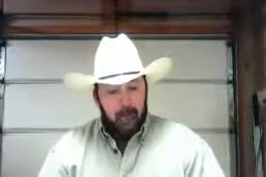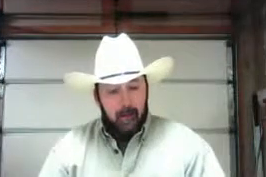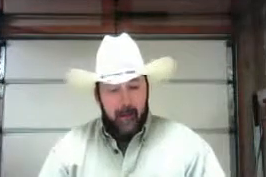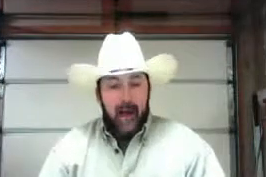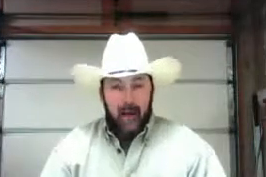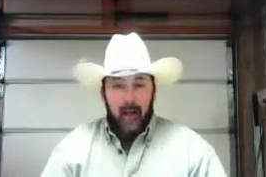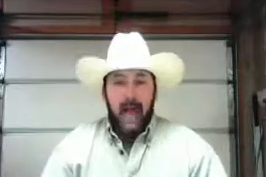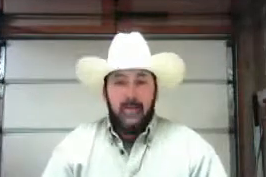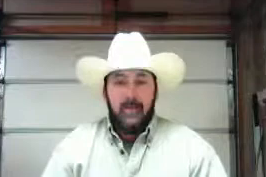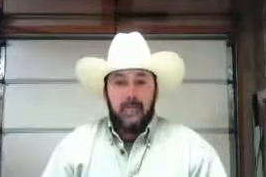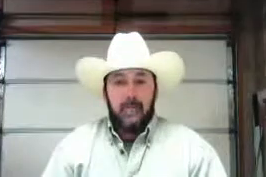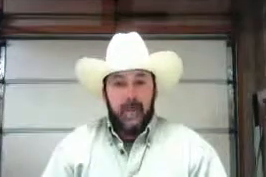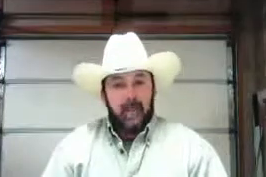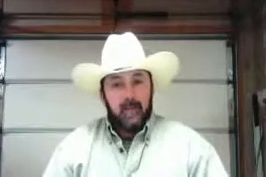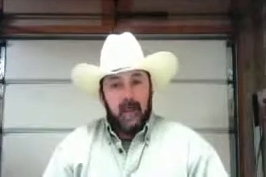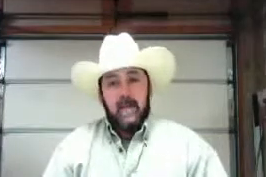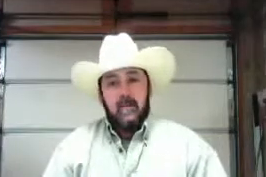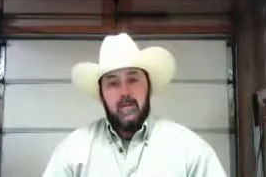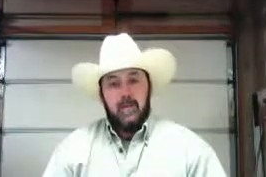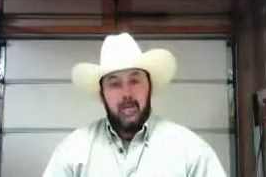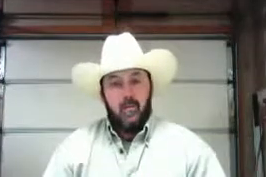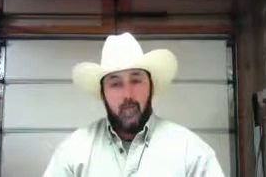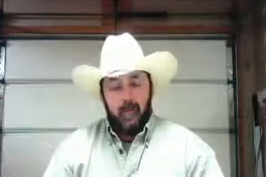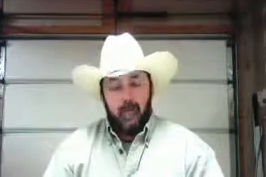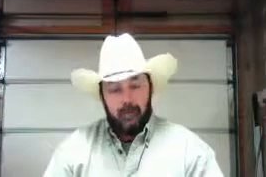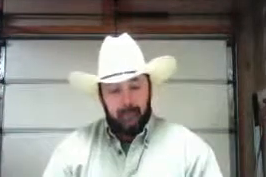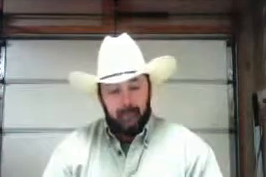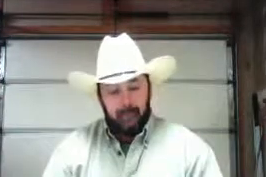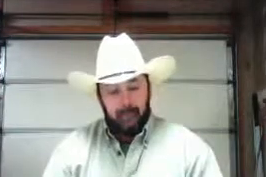That is a lie from the pits of hell, number one.